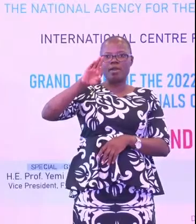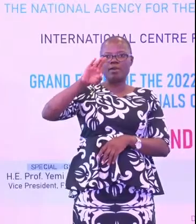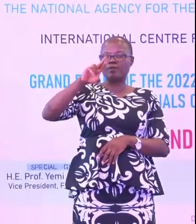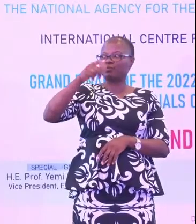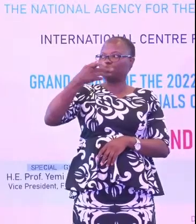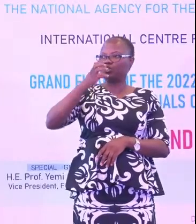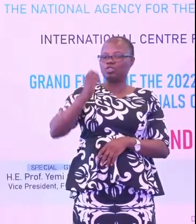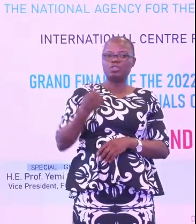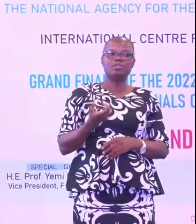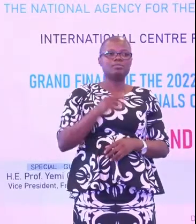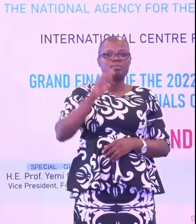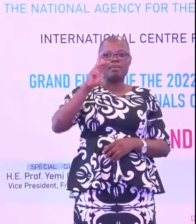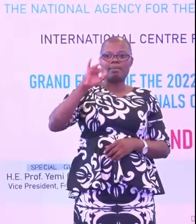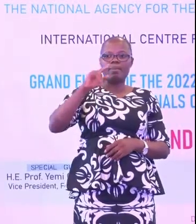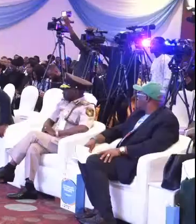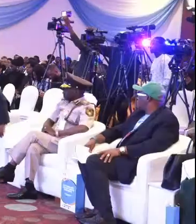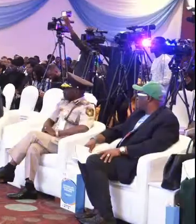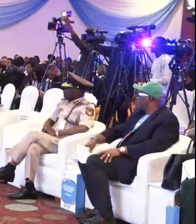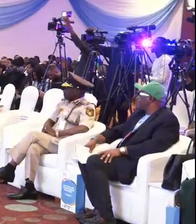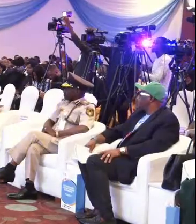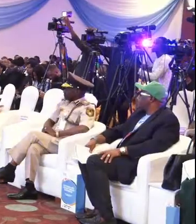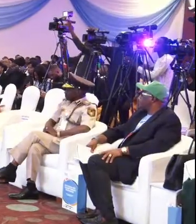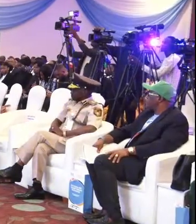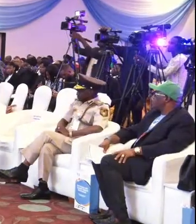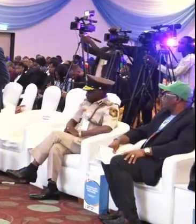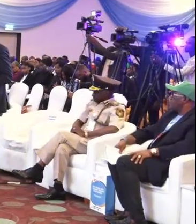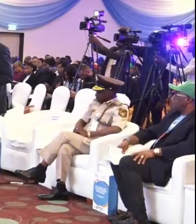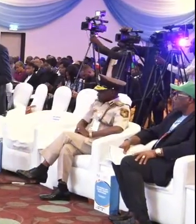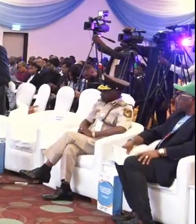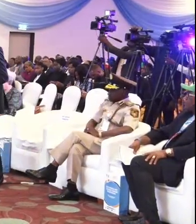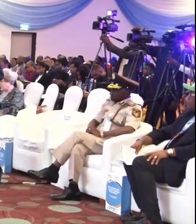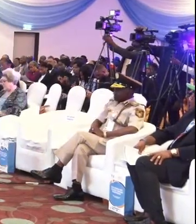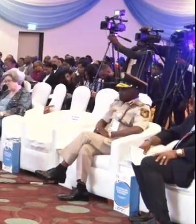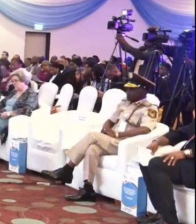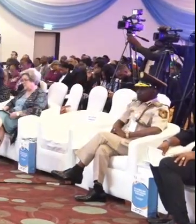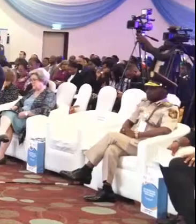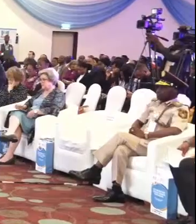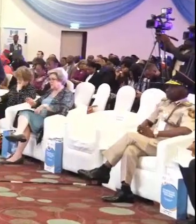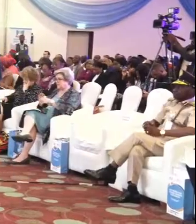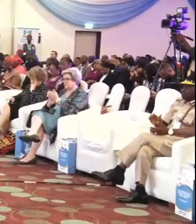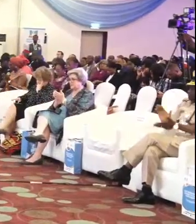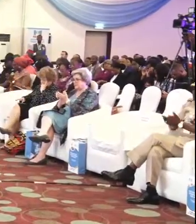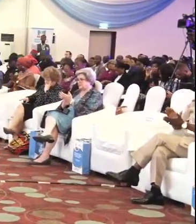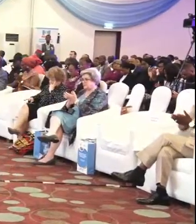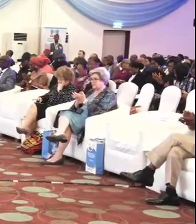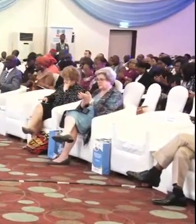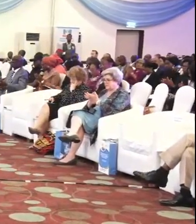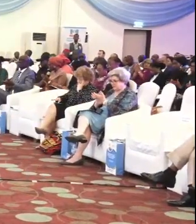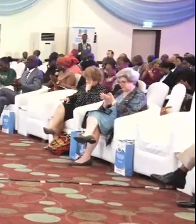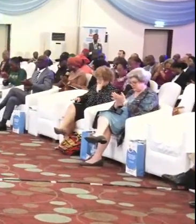Internally Displaced Persons to deliver for us a goodwill message. Please put your hands together for him.